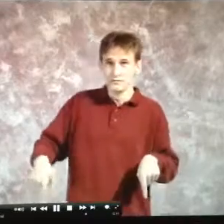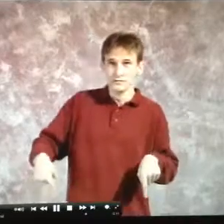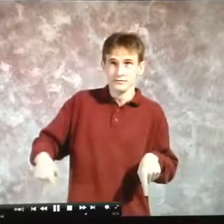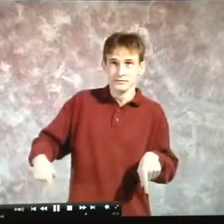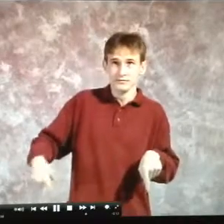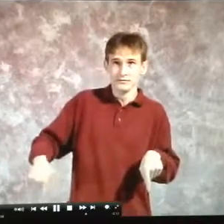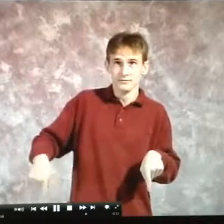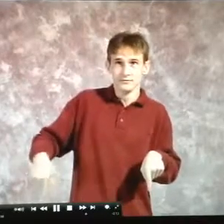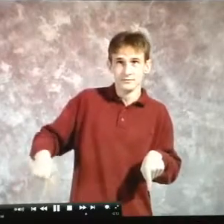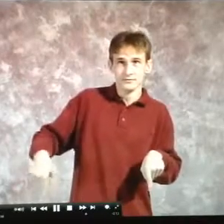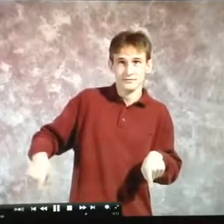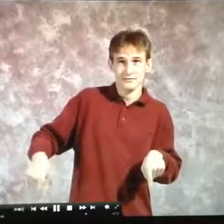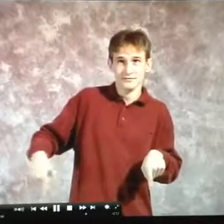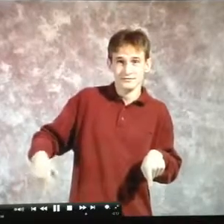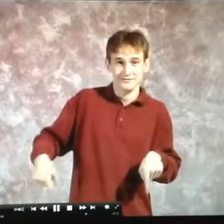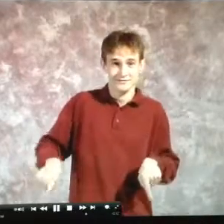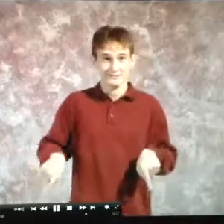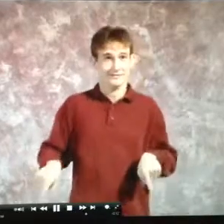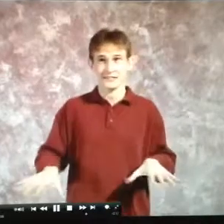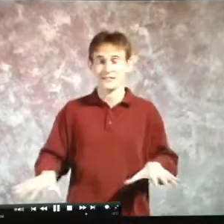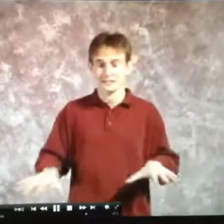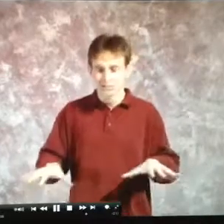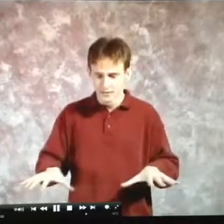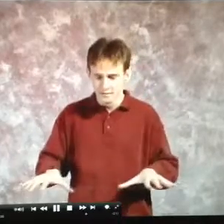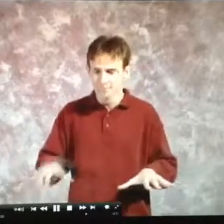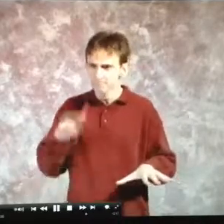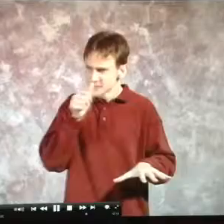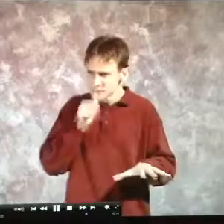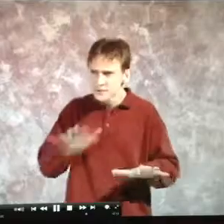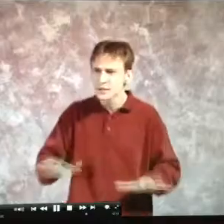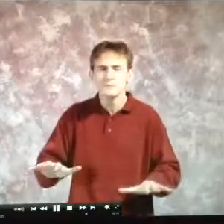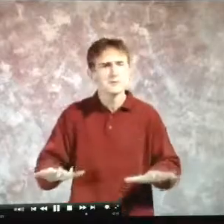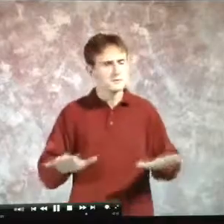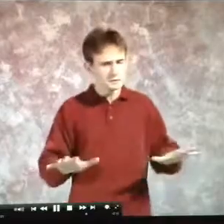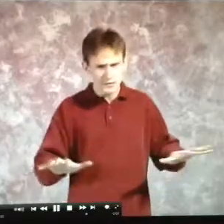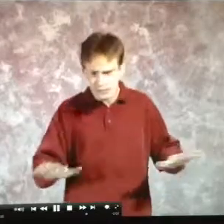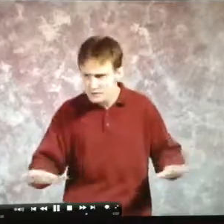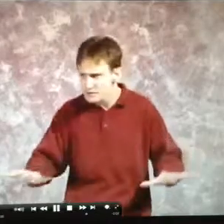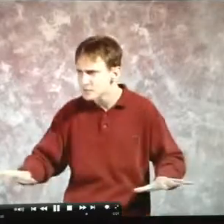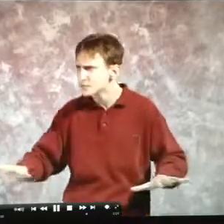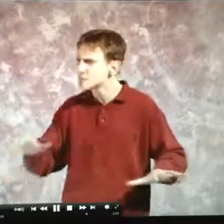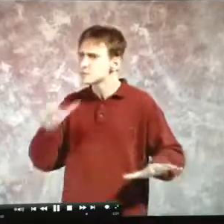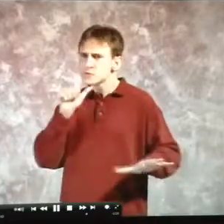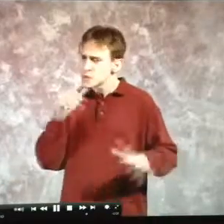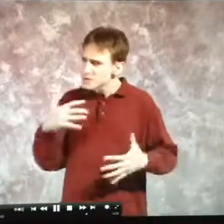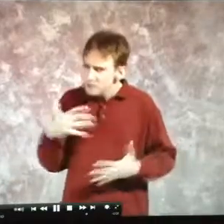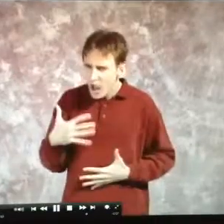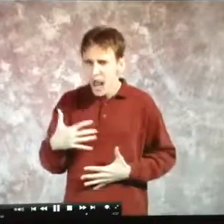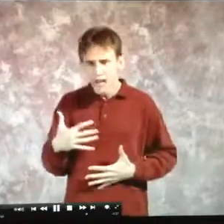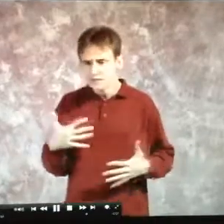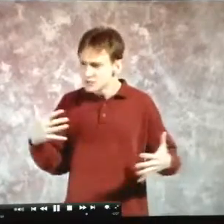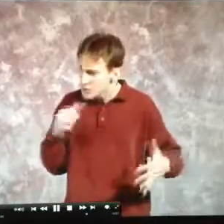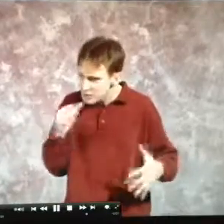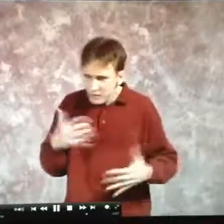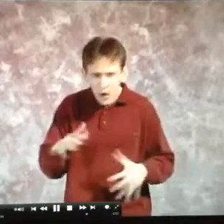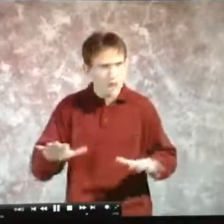want? And so we were a little bit nervous with all this lightning and this storm. So we're like, okay, let's just be patient. Let's just wait it out. Let's not be